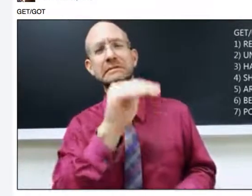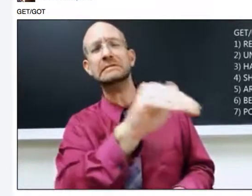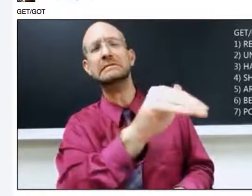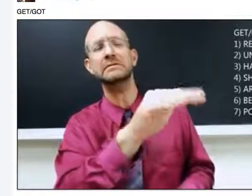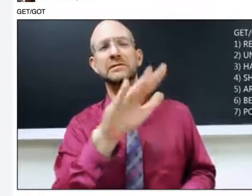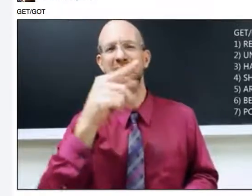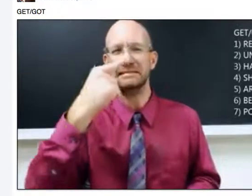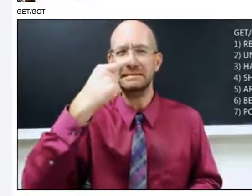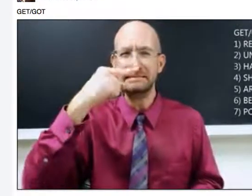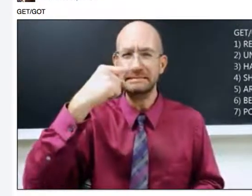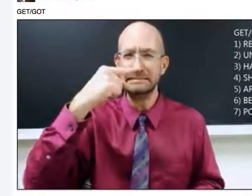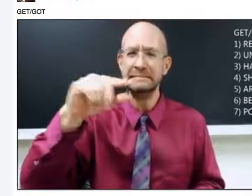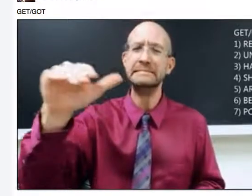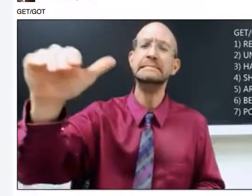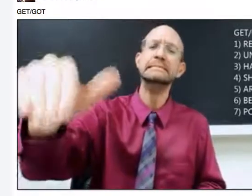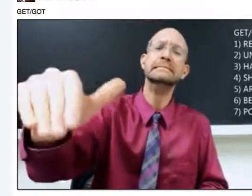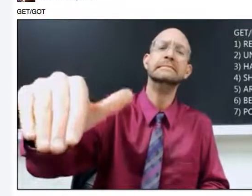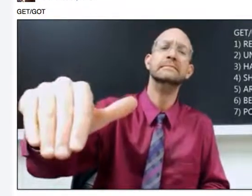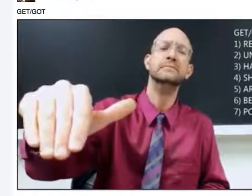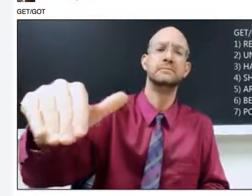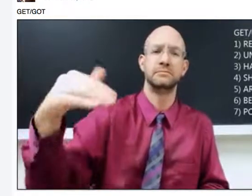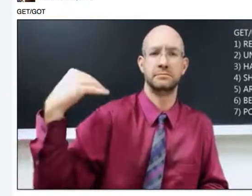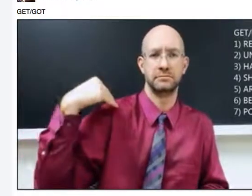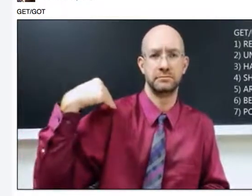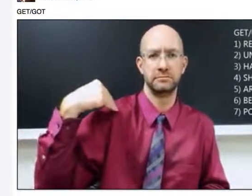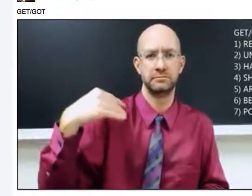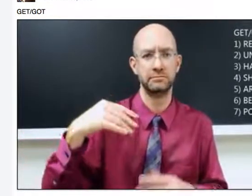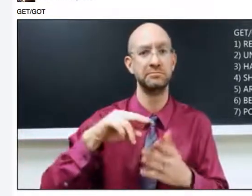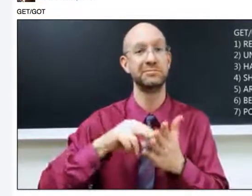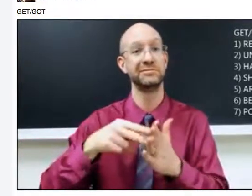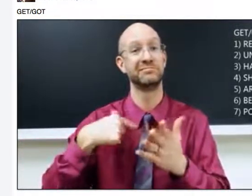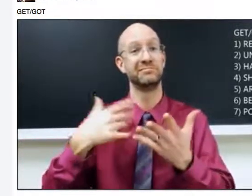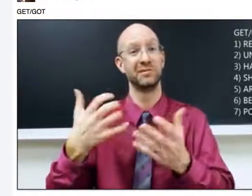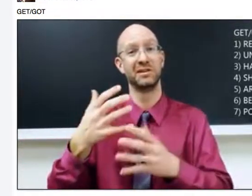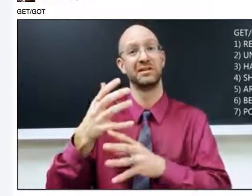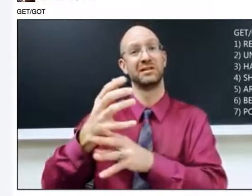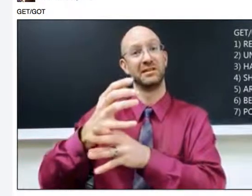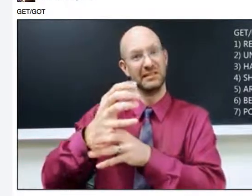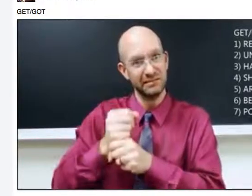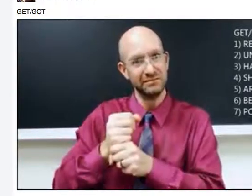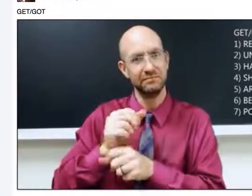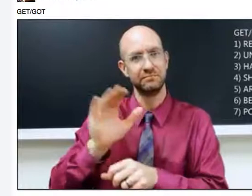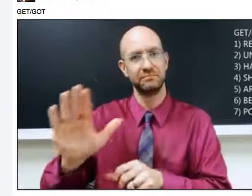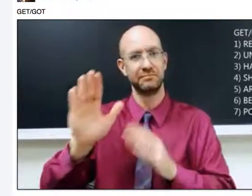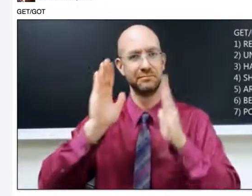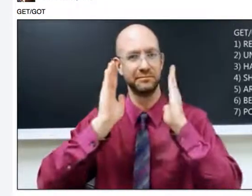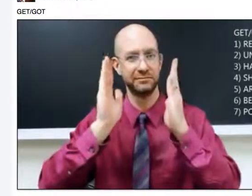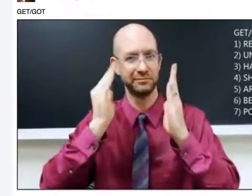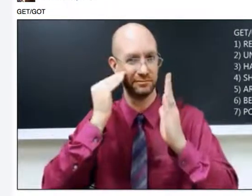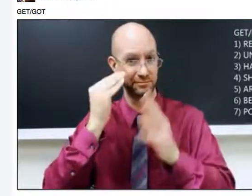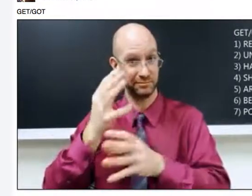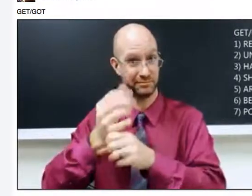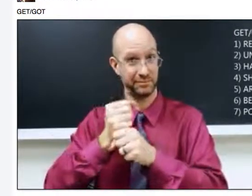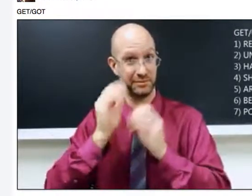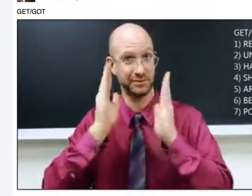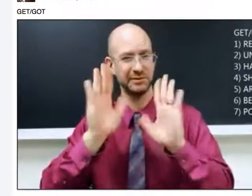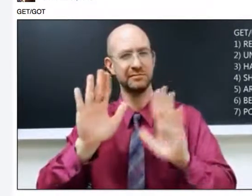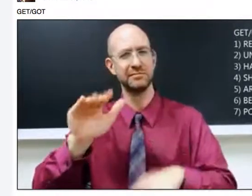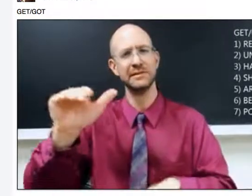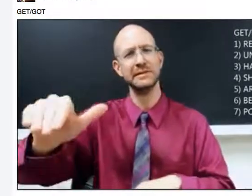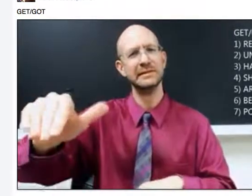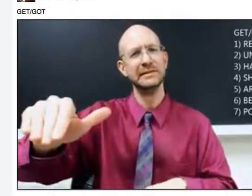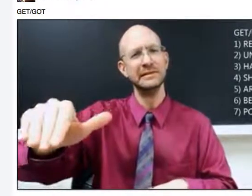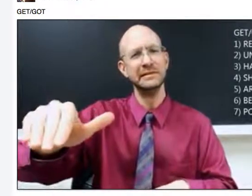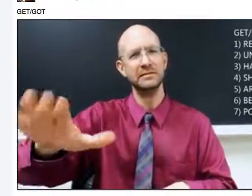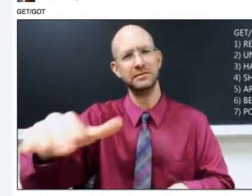others' attention by being like, will you please tap them, or do you mind tapping them? That means they want to get